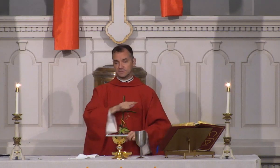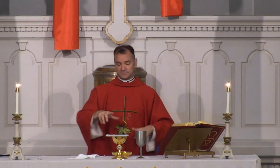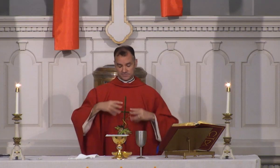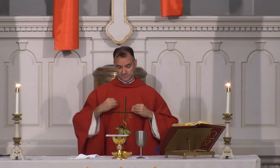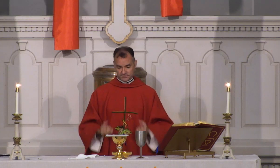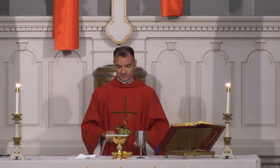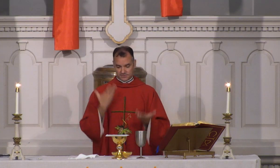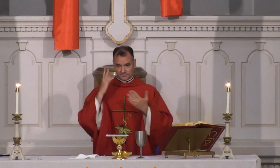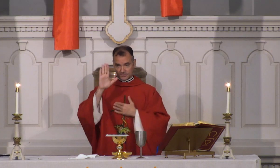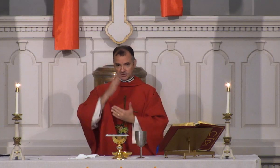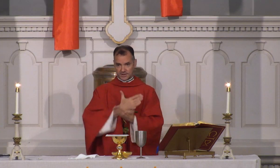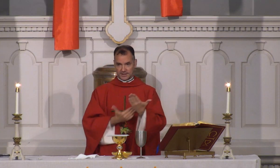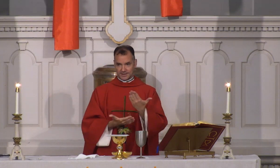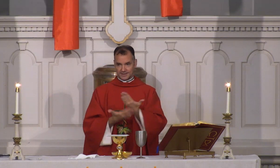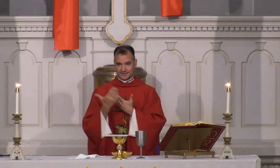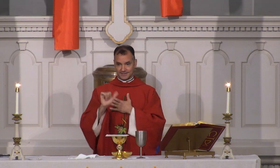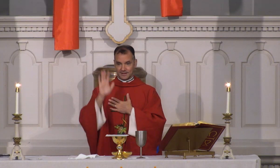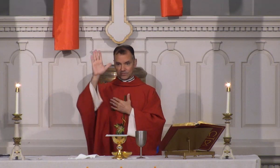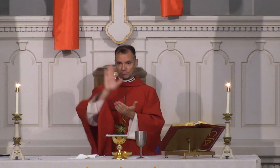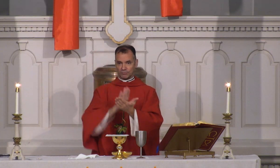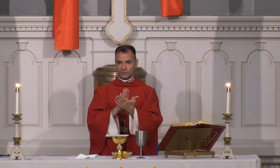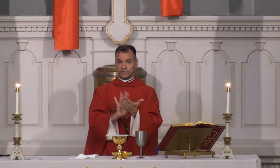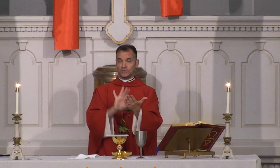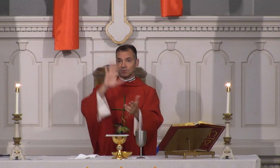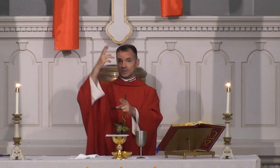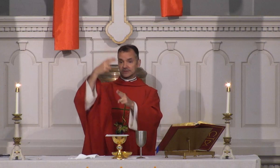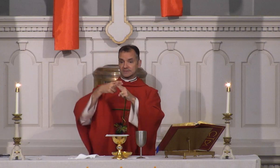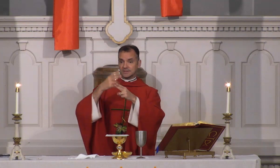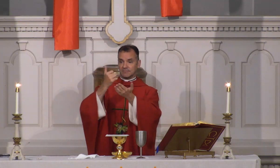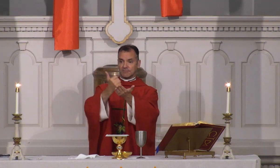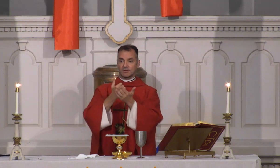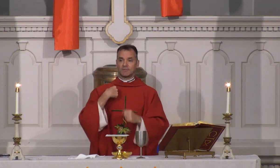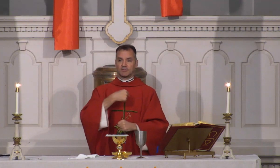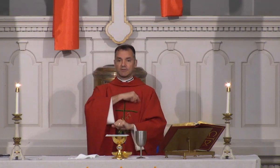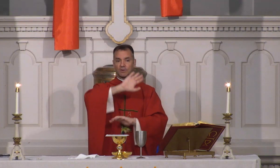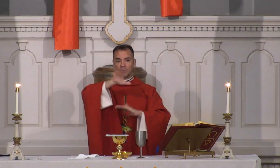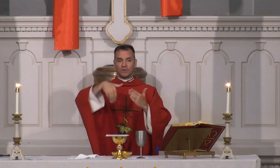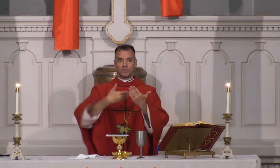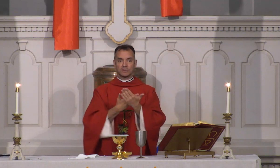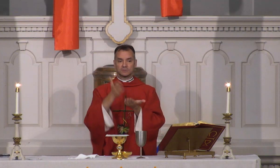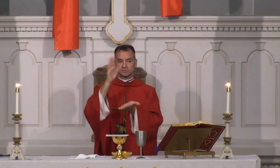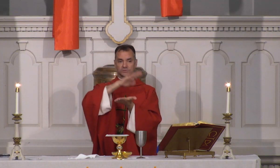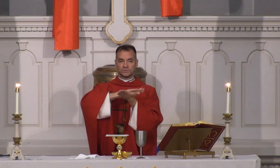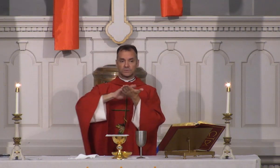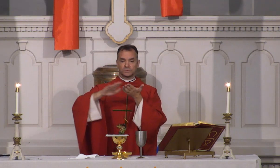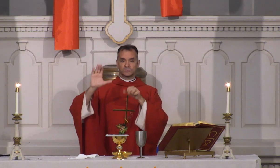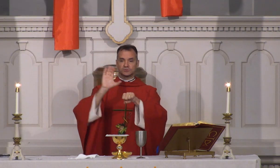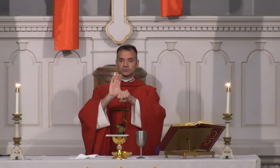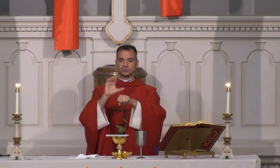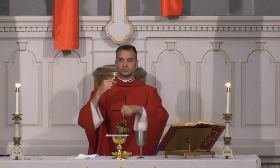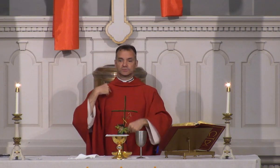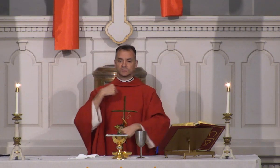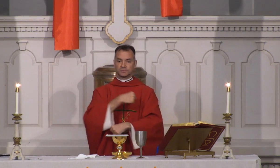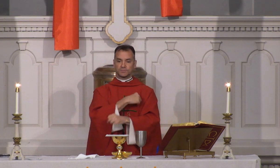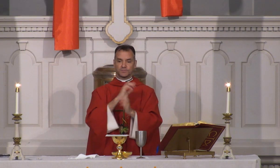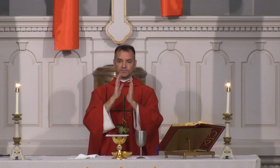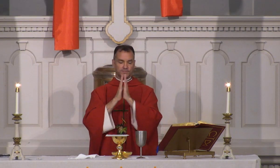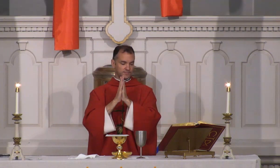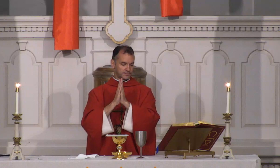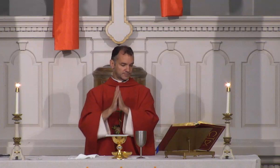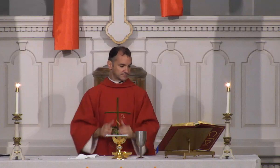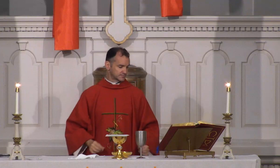Lord accept the sacrifice at your hands for the praise and glory of his name, for our good and the good of all of his holy